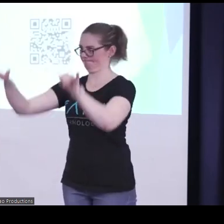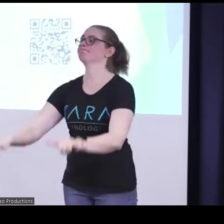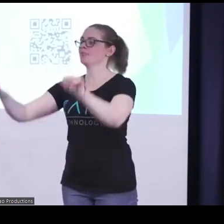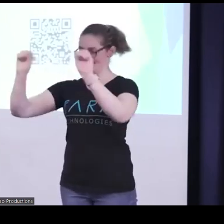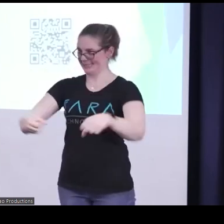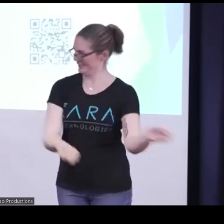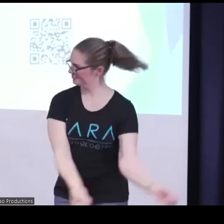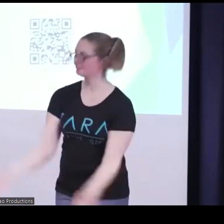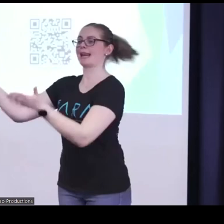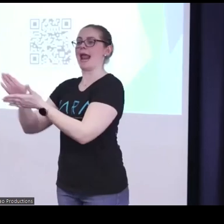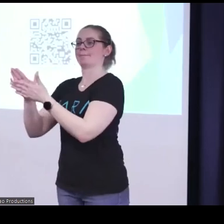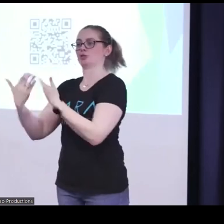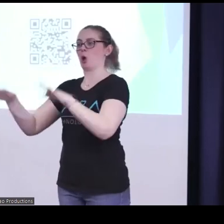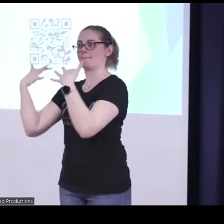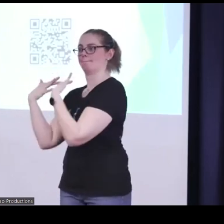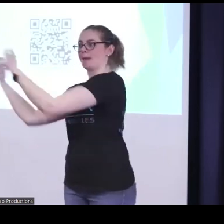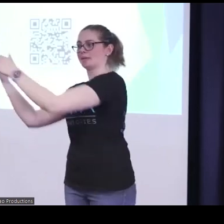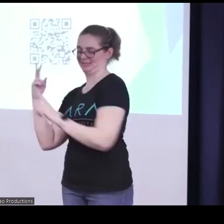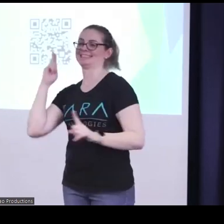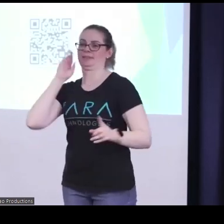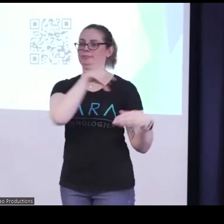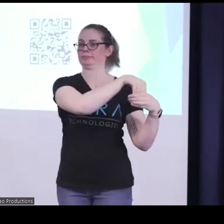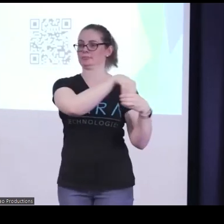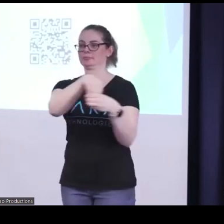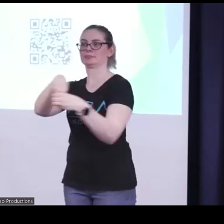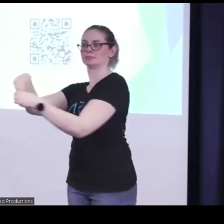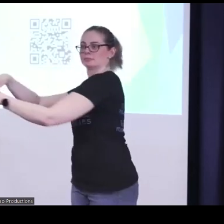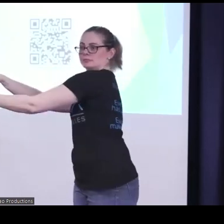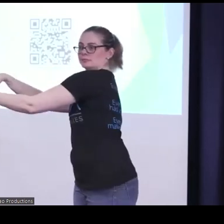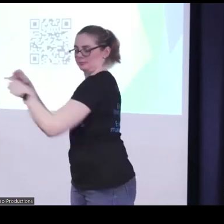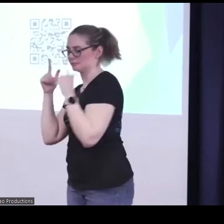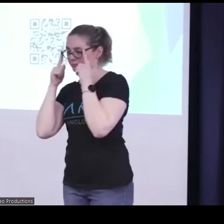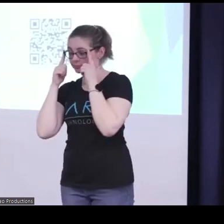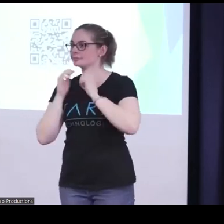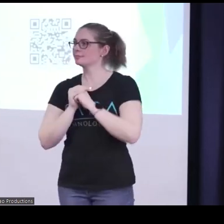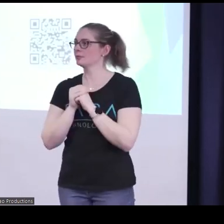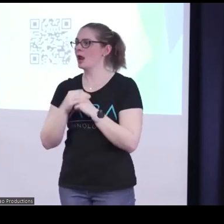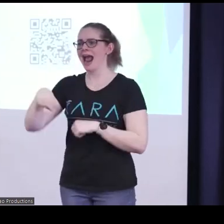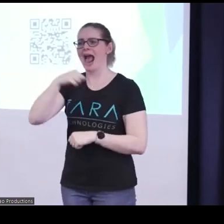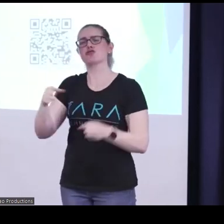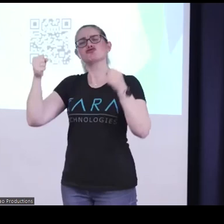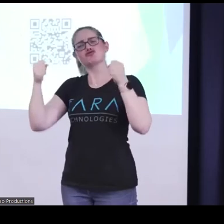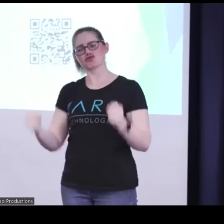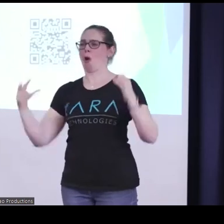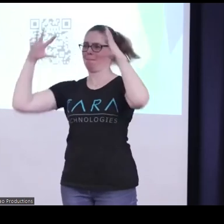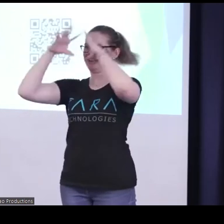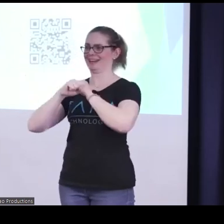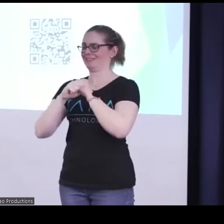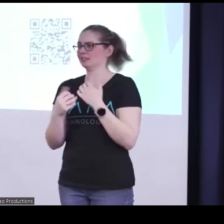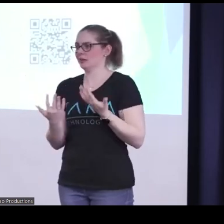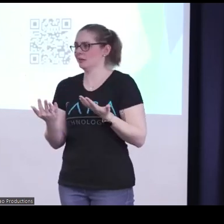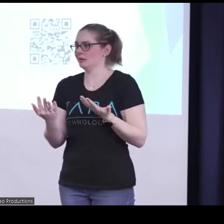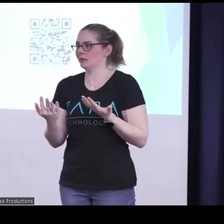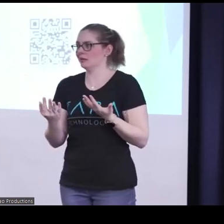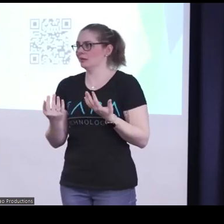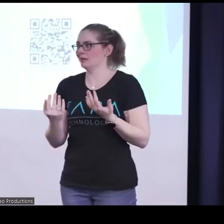So the final sign-off is done from a deaf person. So deaf people are involved throughout the process from A to Z.